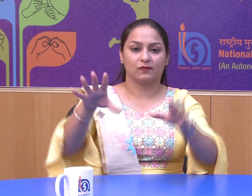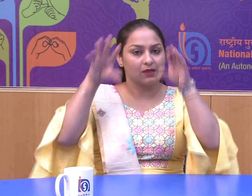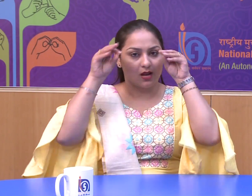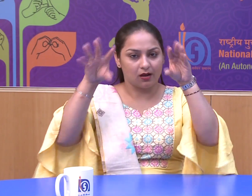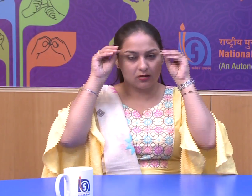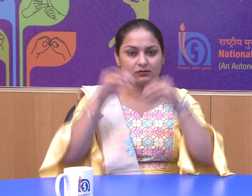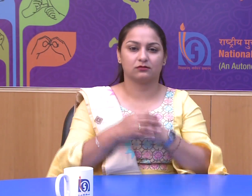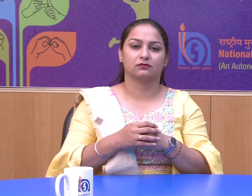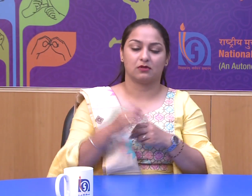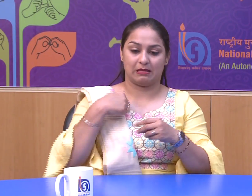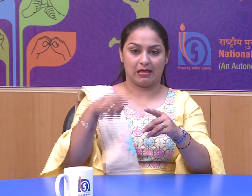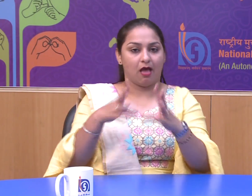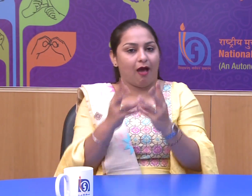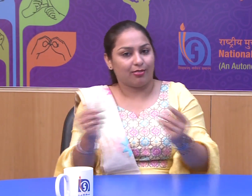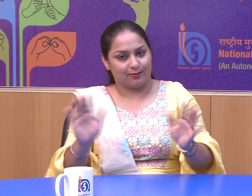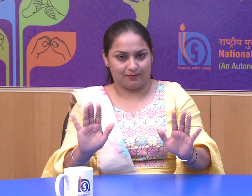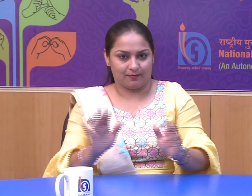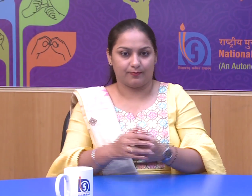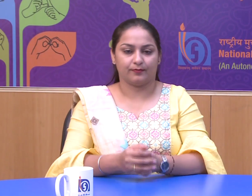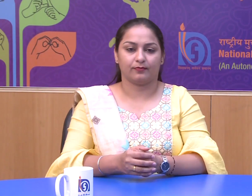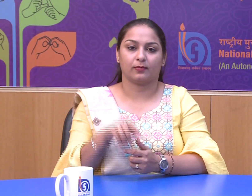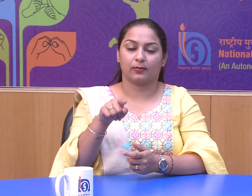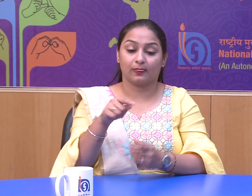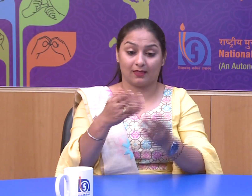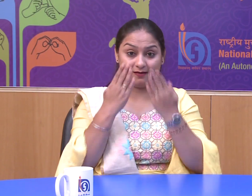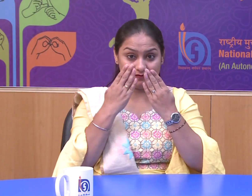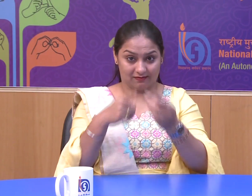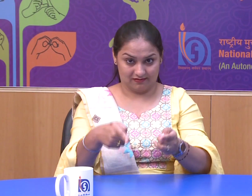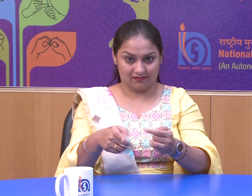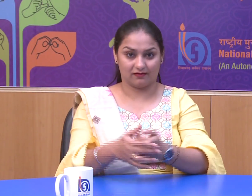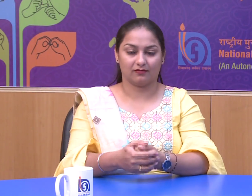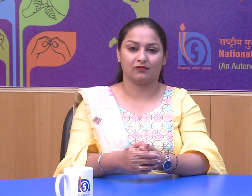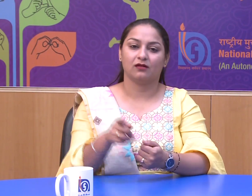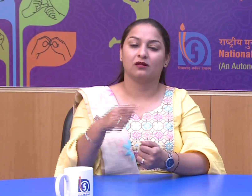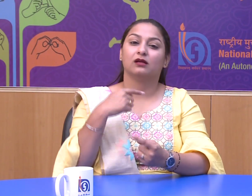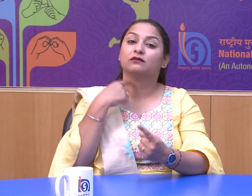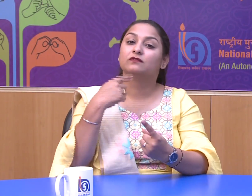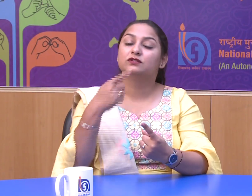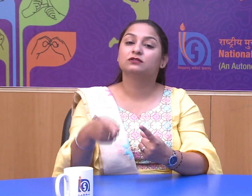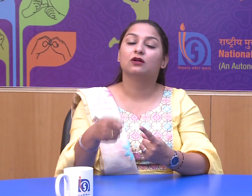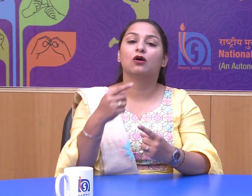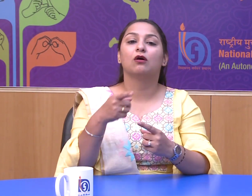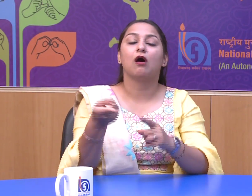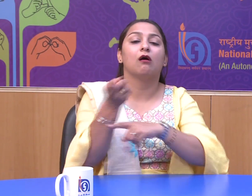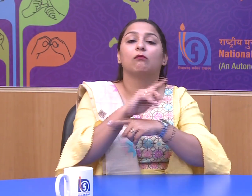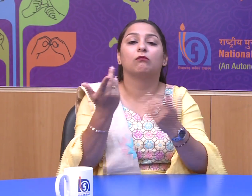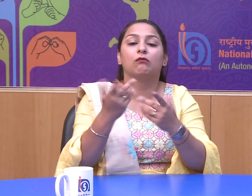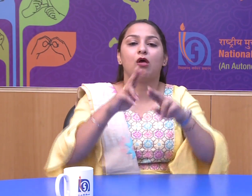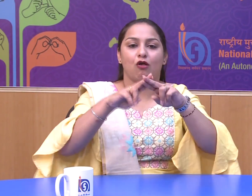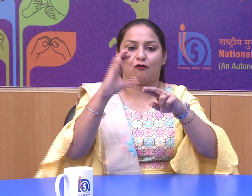we are ending here the subject topic, which was folk art and culture.